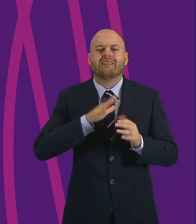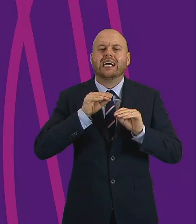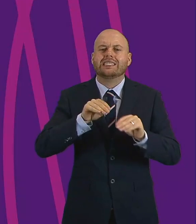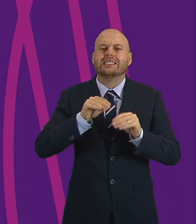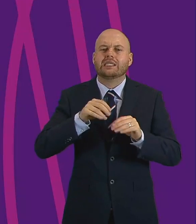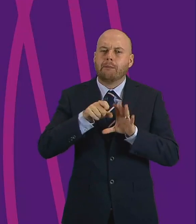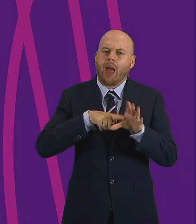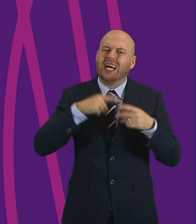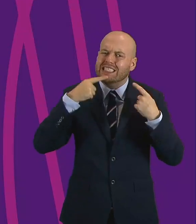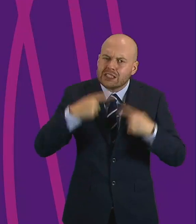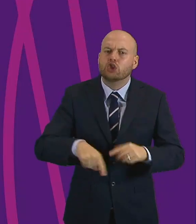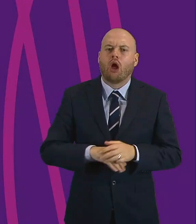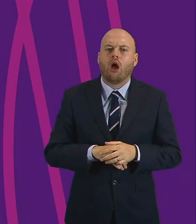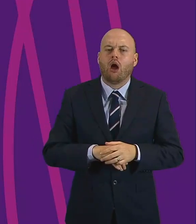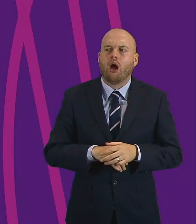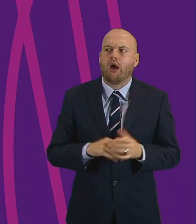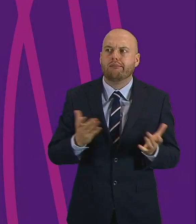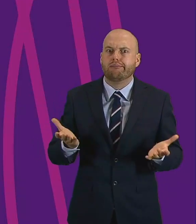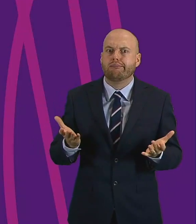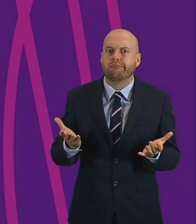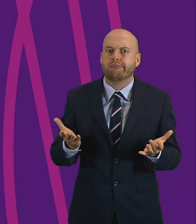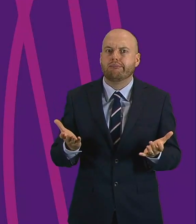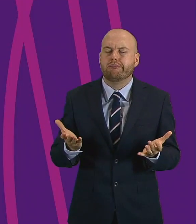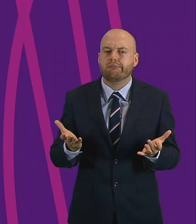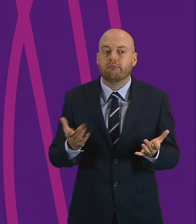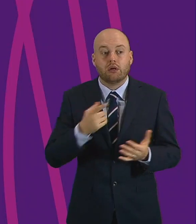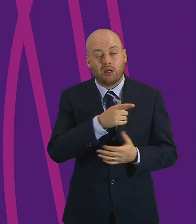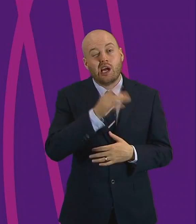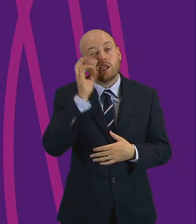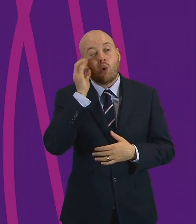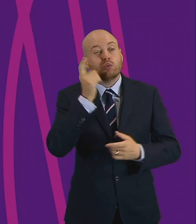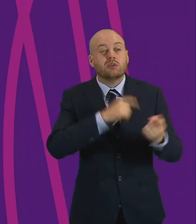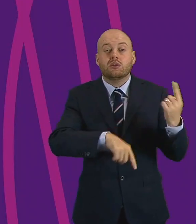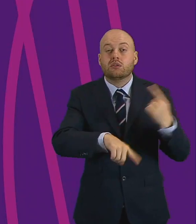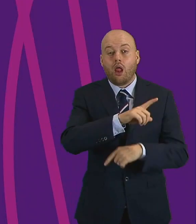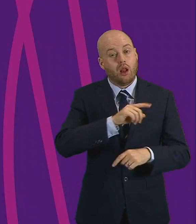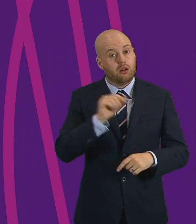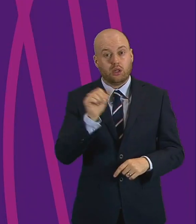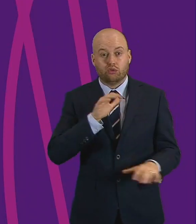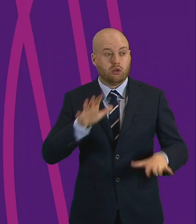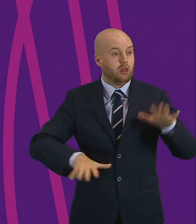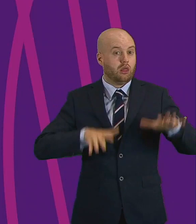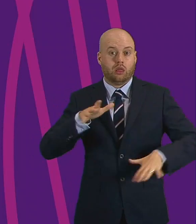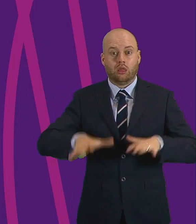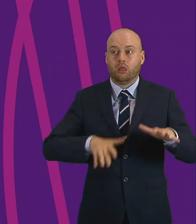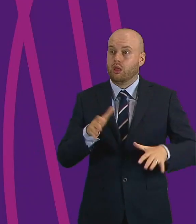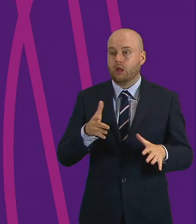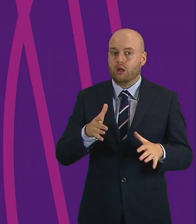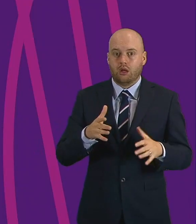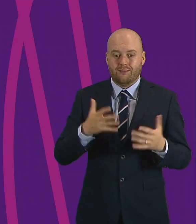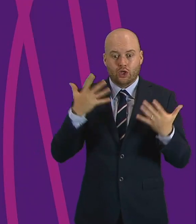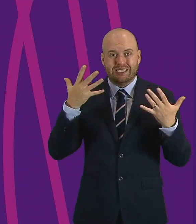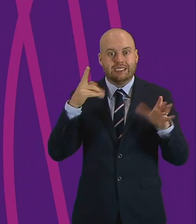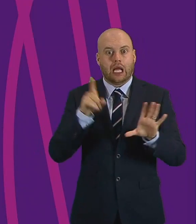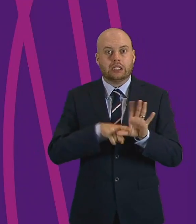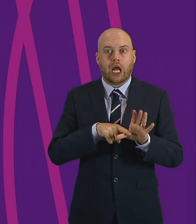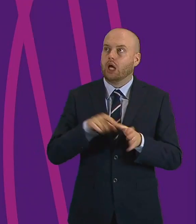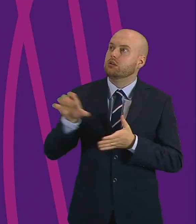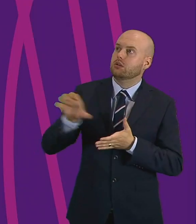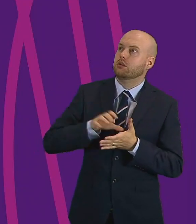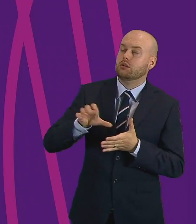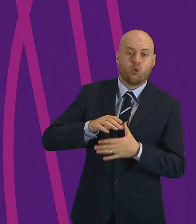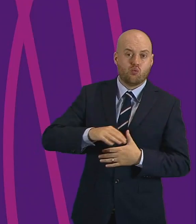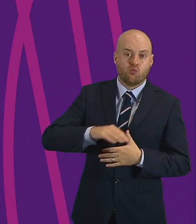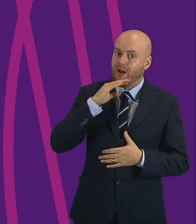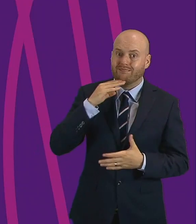we all know our councils are facing an impossible situation because after over a decade of underfunding, they have been working hard to implement